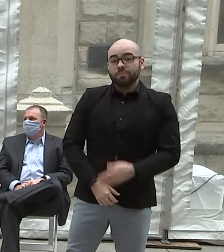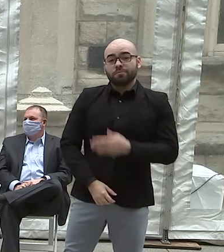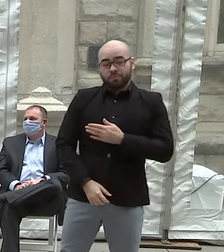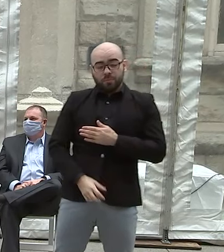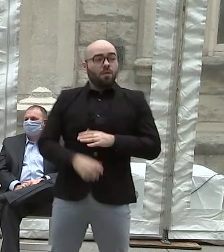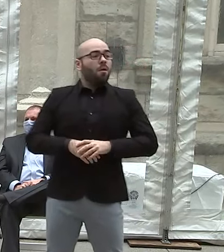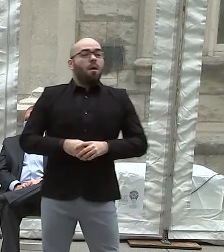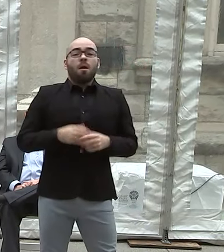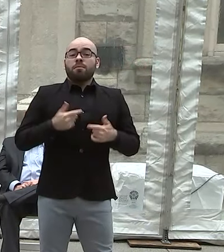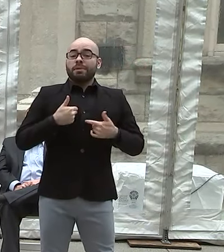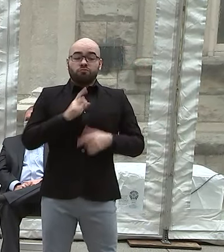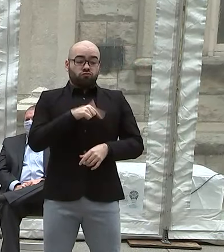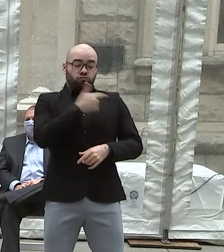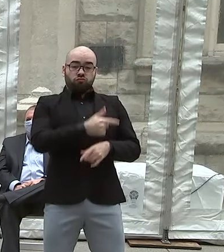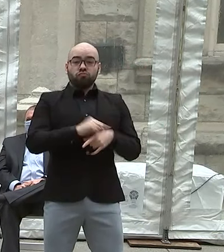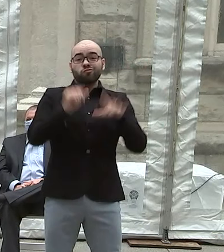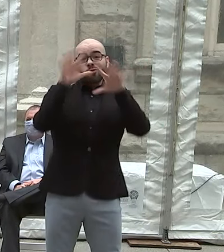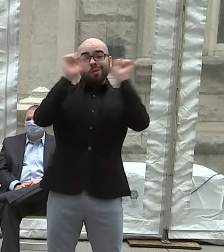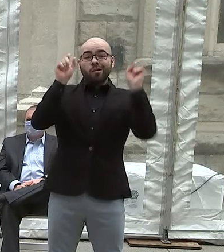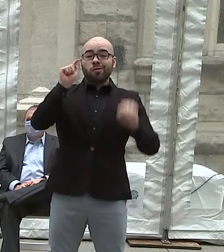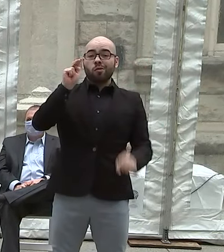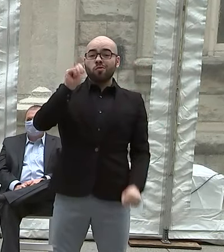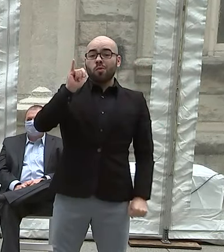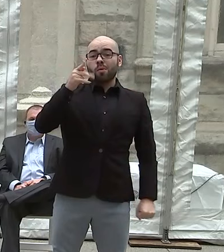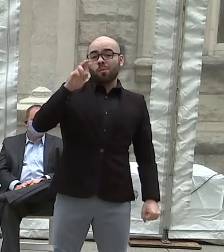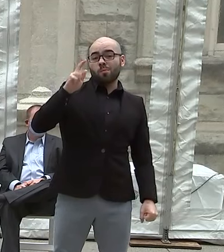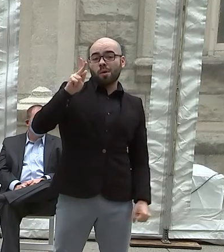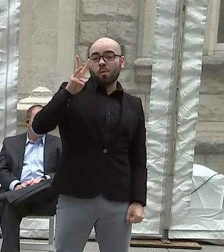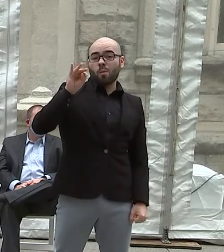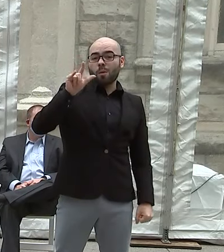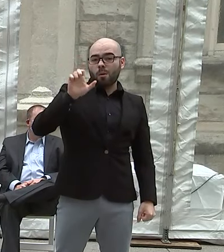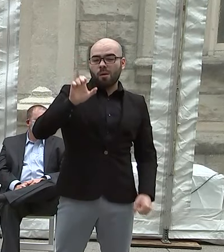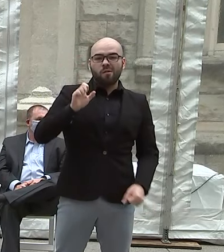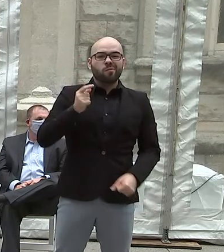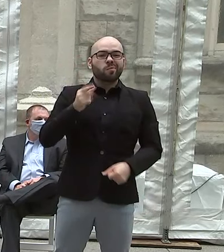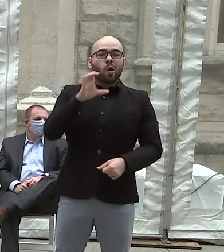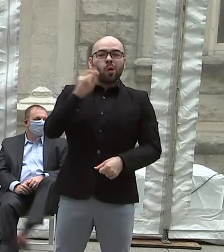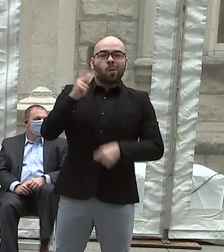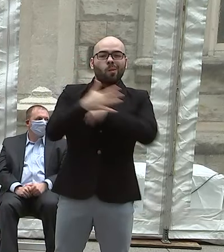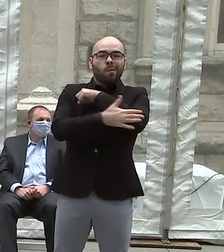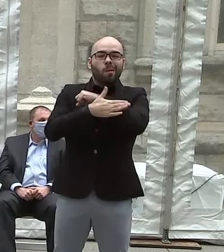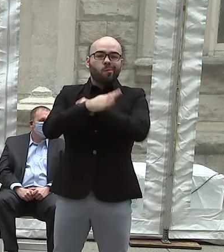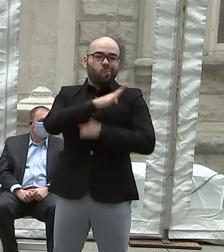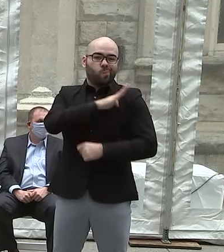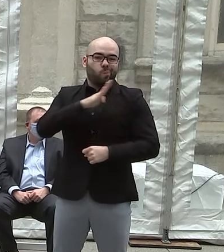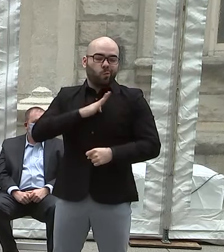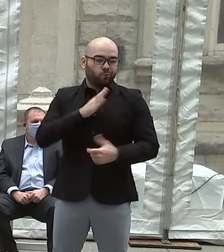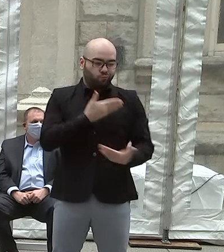And now I'd invite President Tony Preckwinkle from the Cook County Board to the podium.